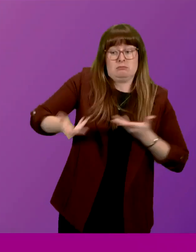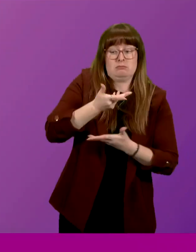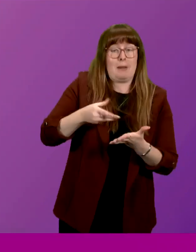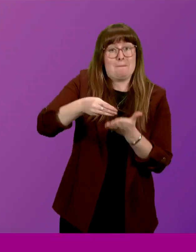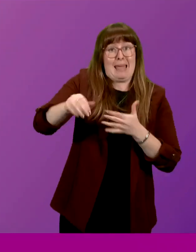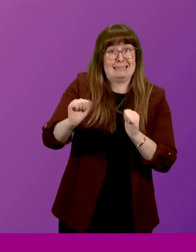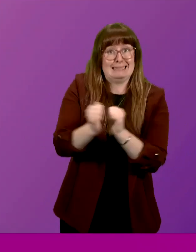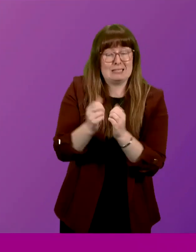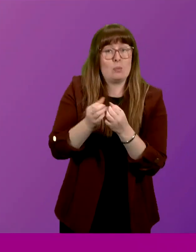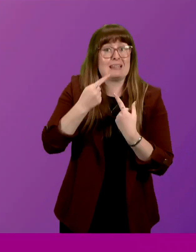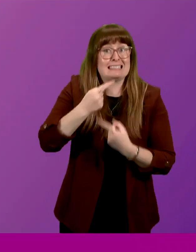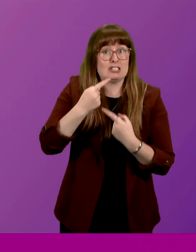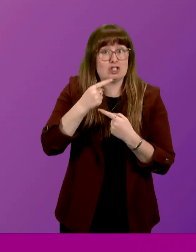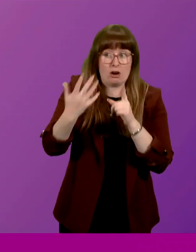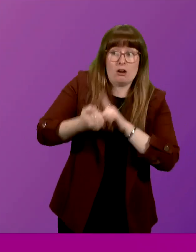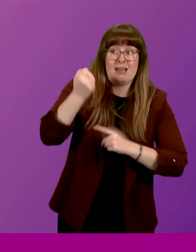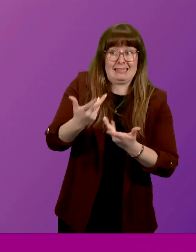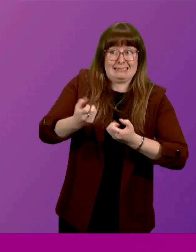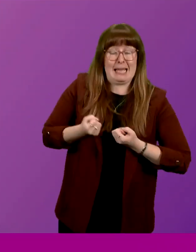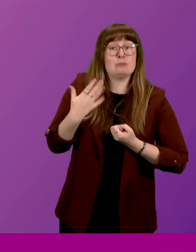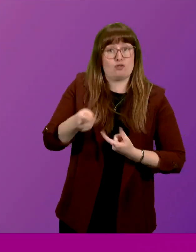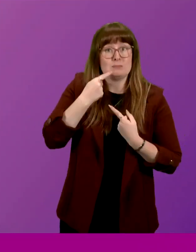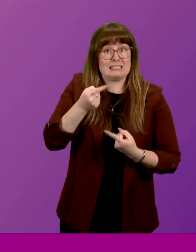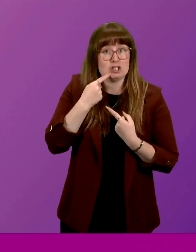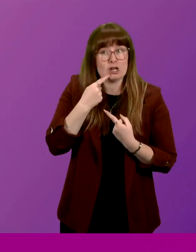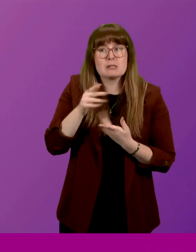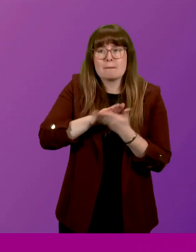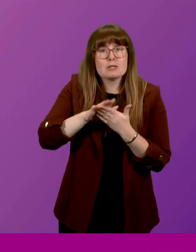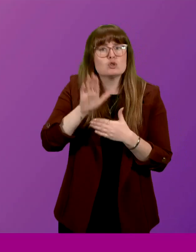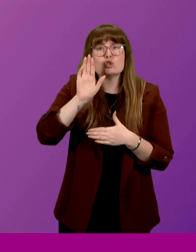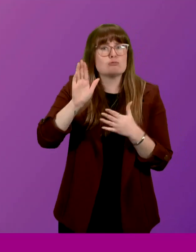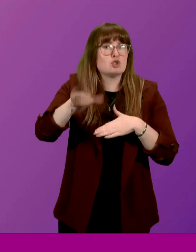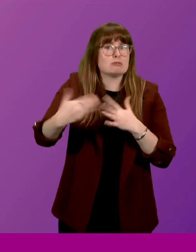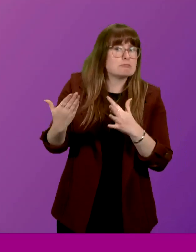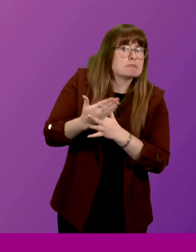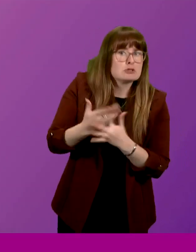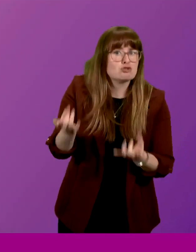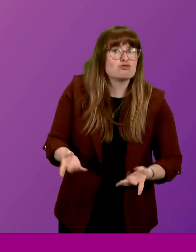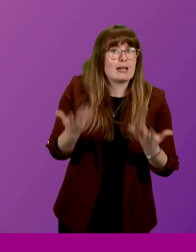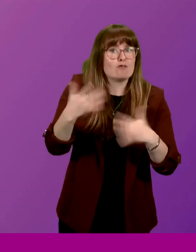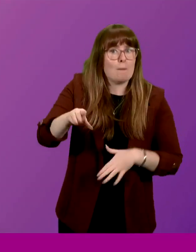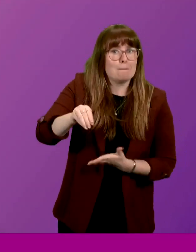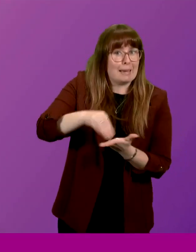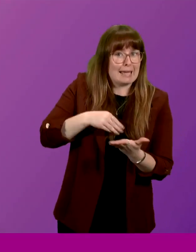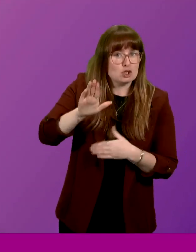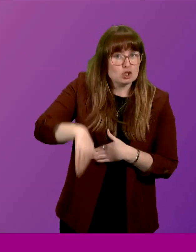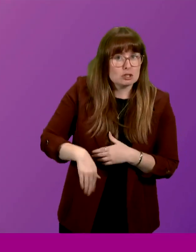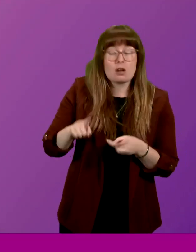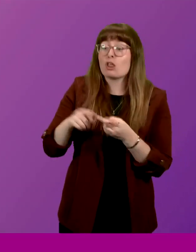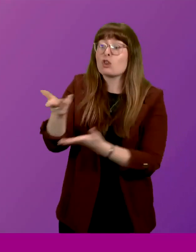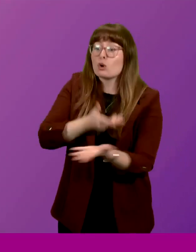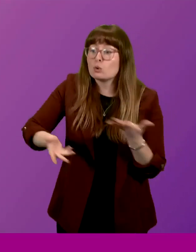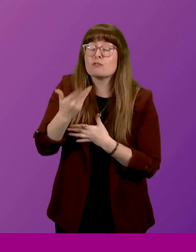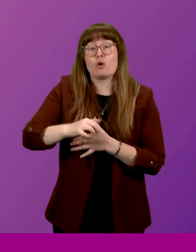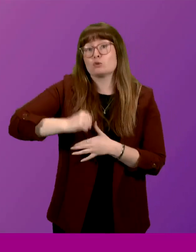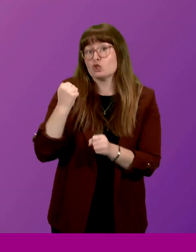teachers, which has been accepted by teachers, so there will be no disruption because of pay as a consequence of this negotiation by the